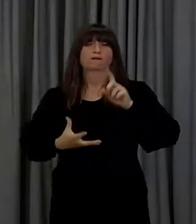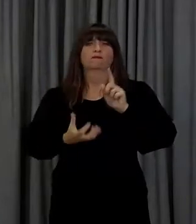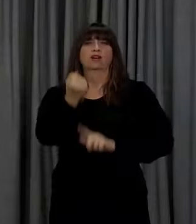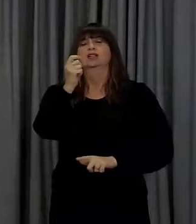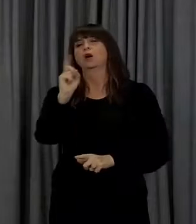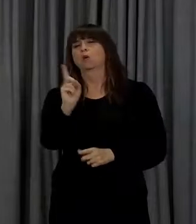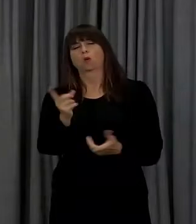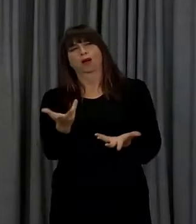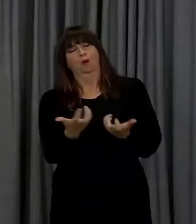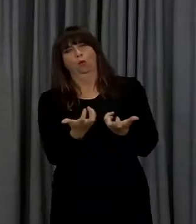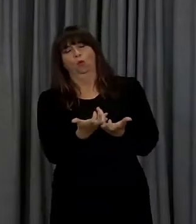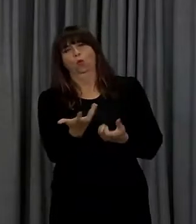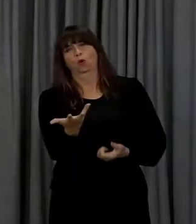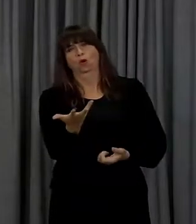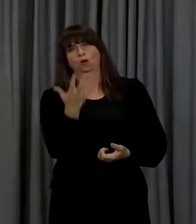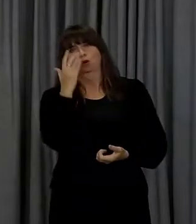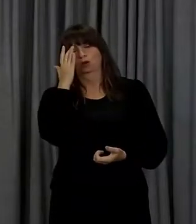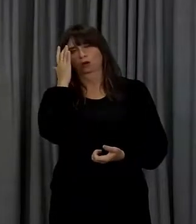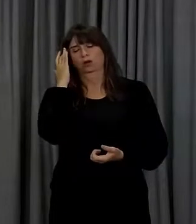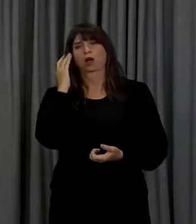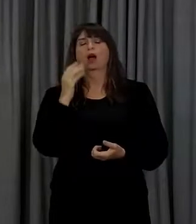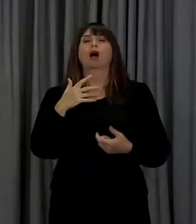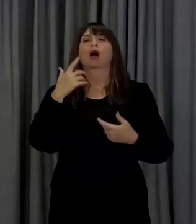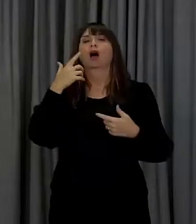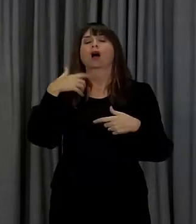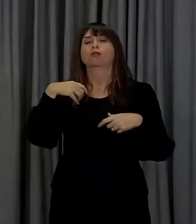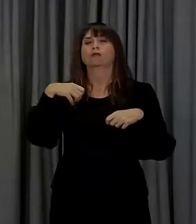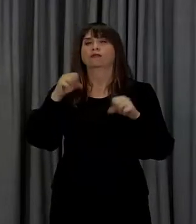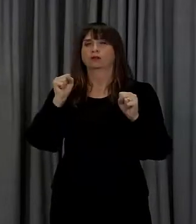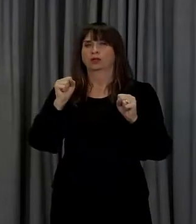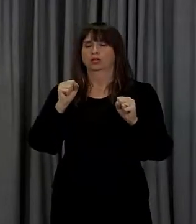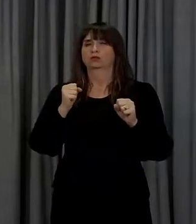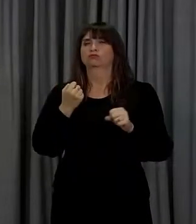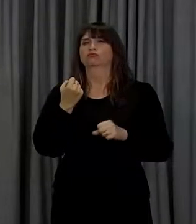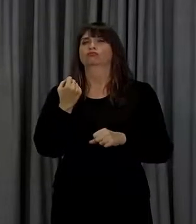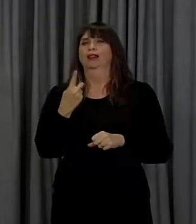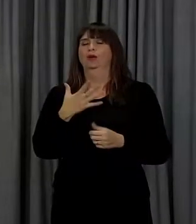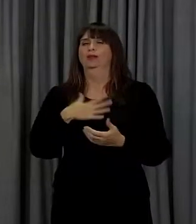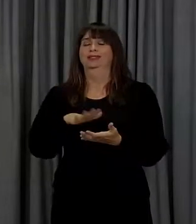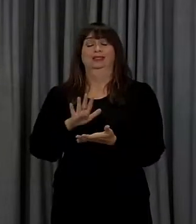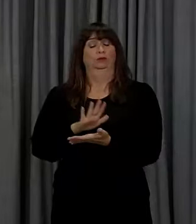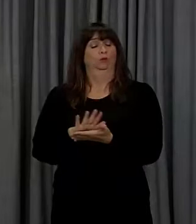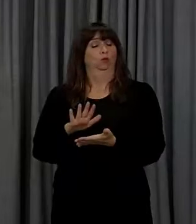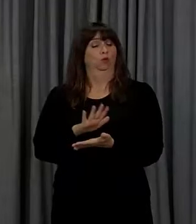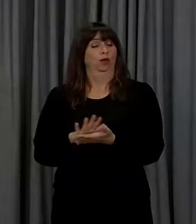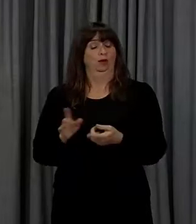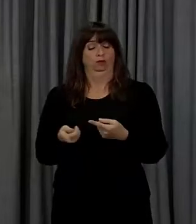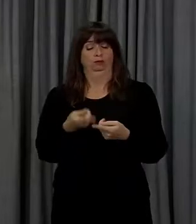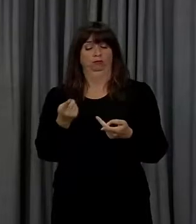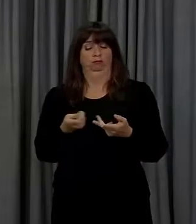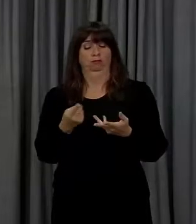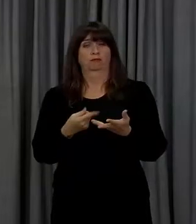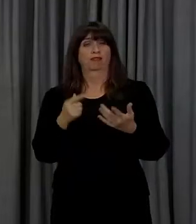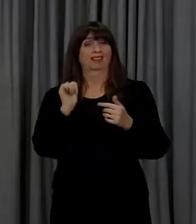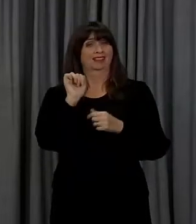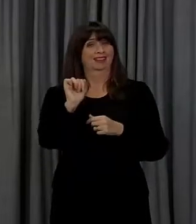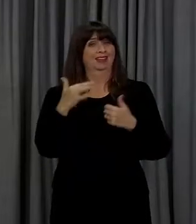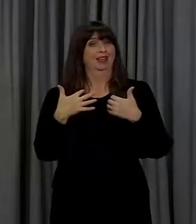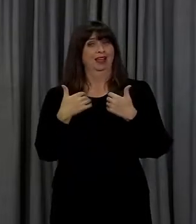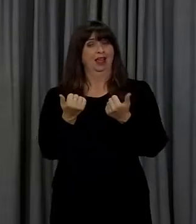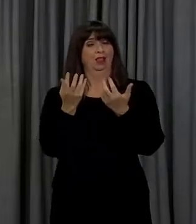hospital which really showed up some of the issues that need to be sorted out. I know that the Health Board